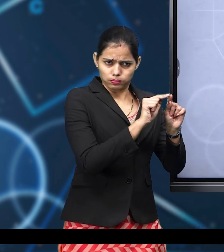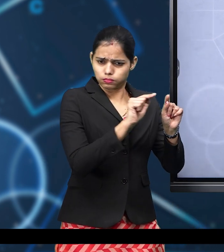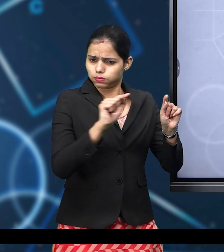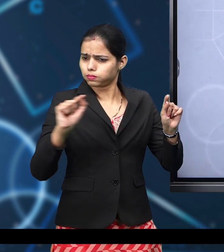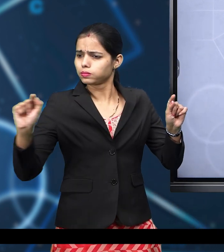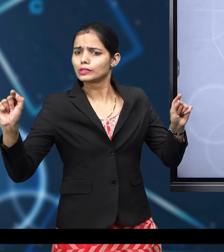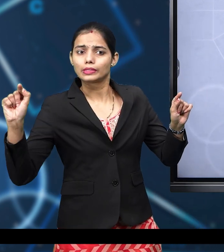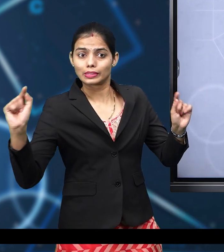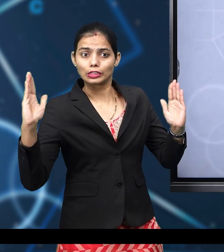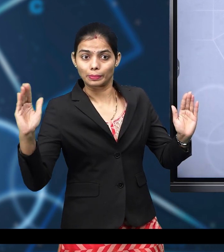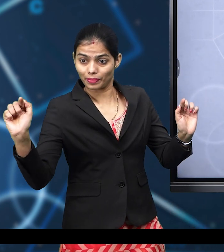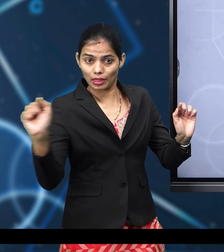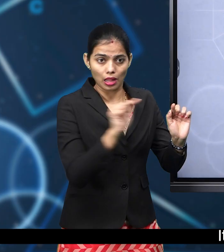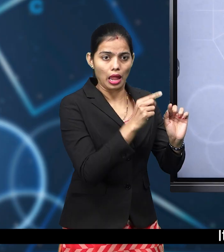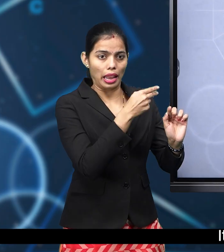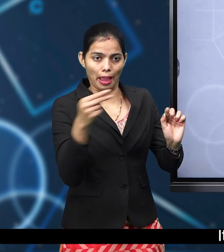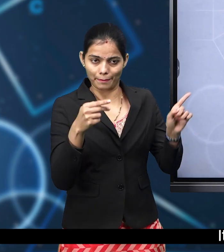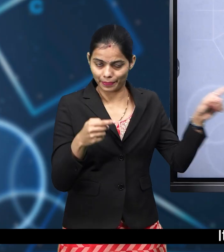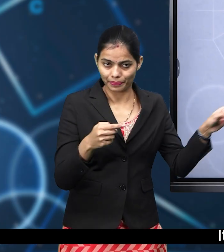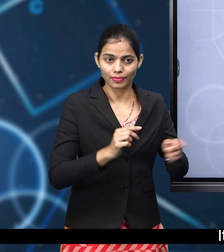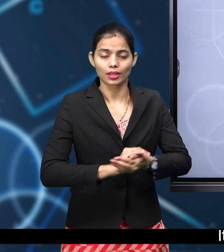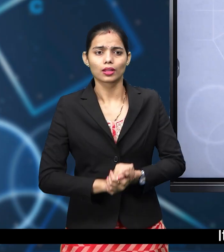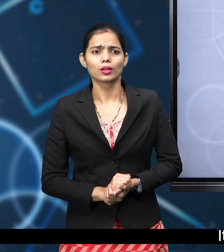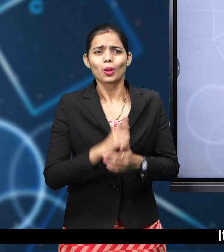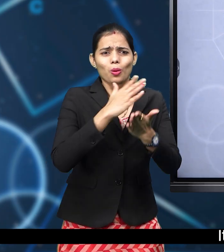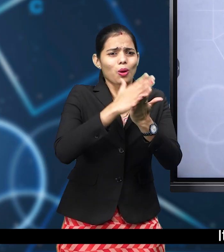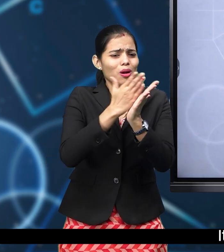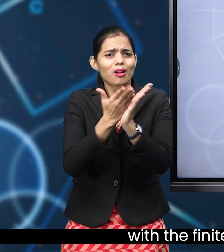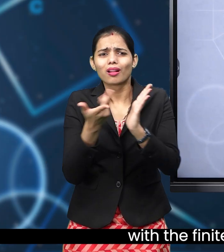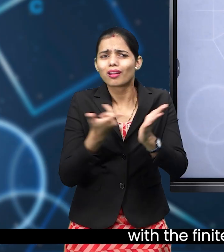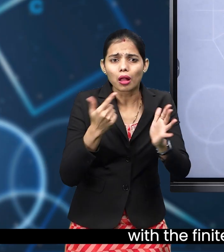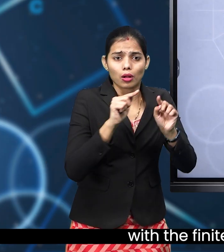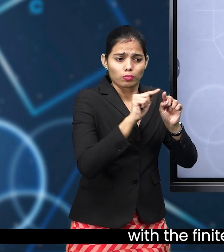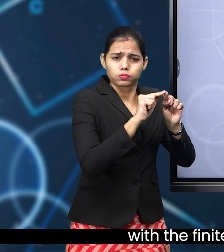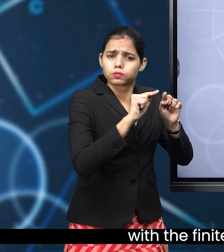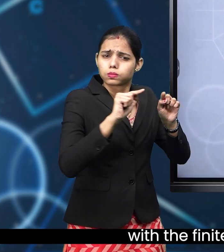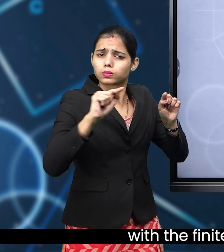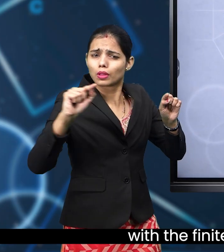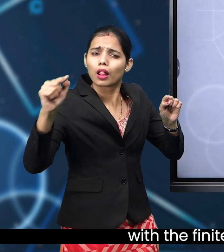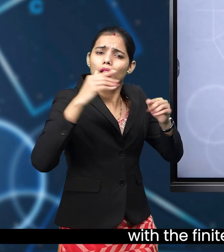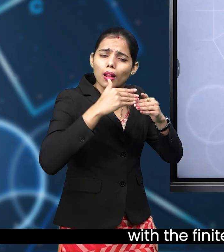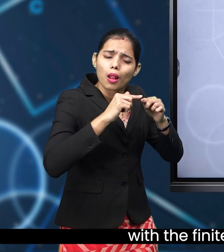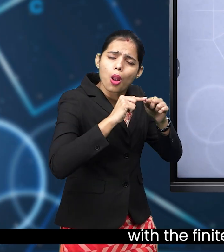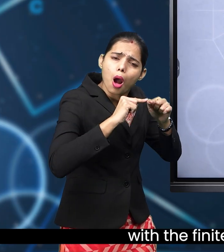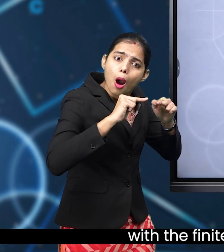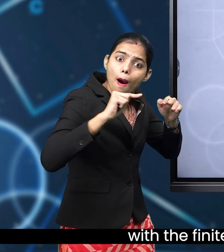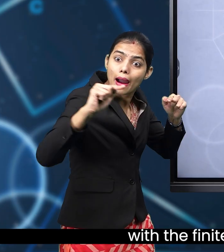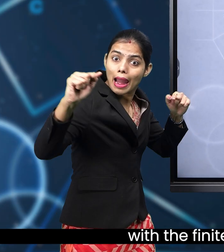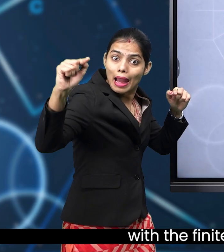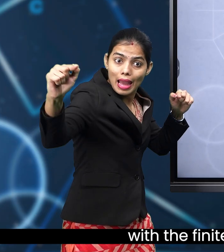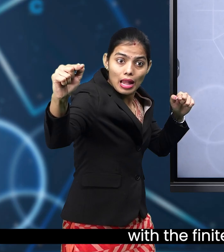Line segment. It is a part of line with the finite length and